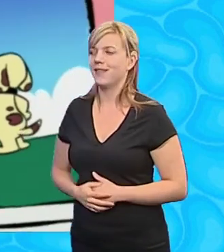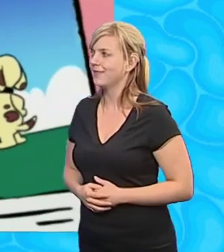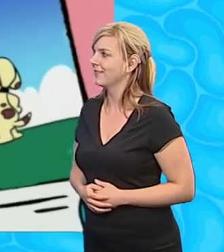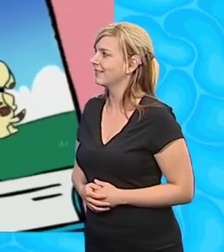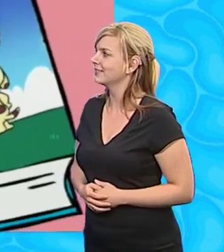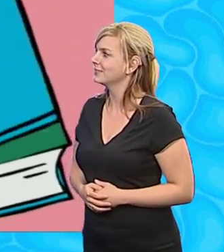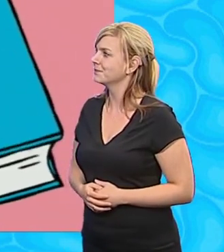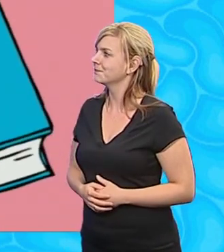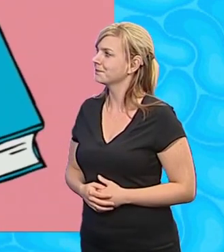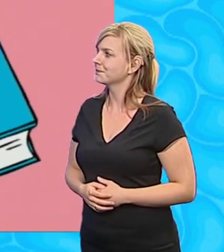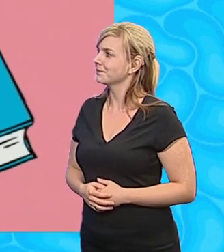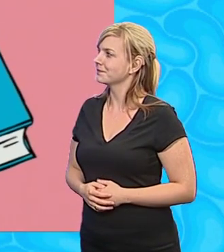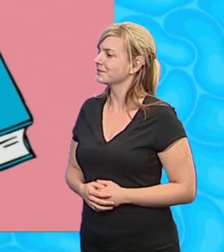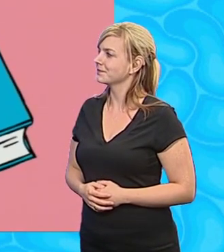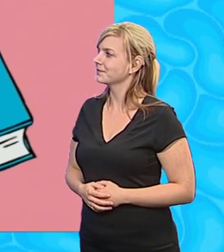The end.